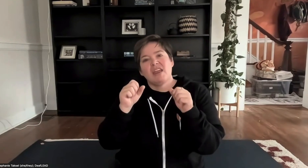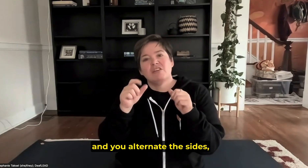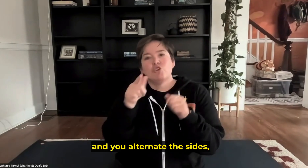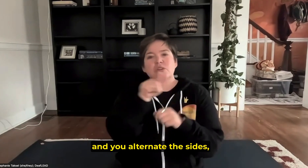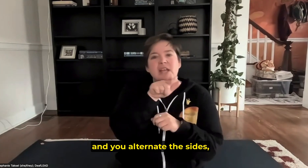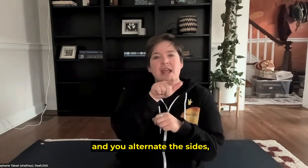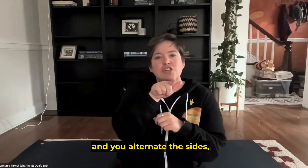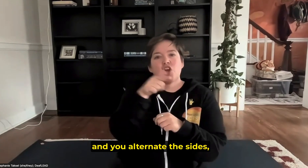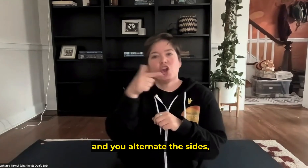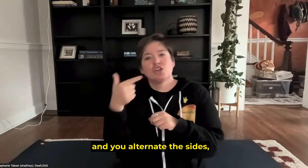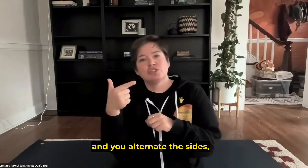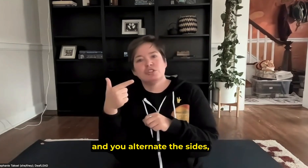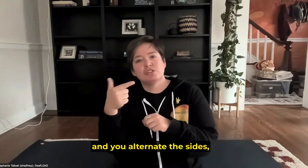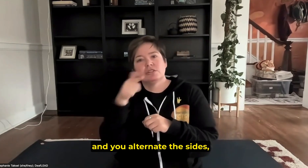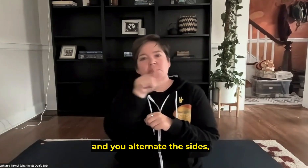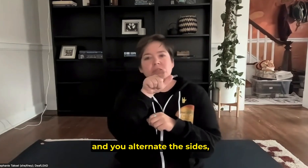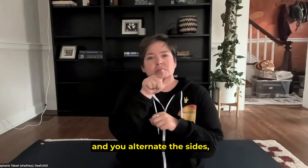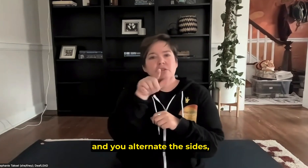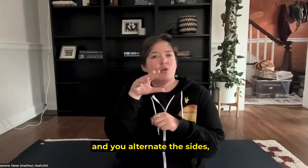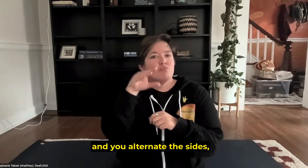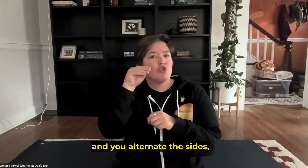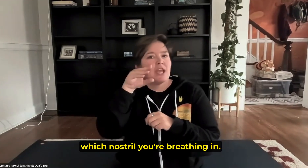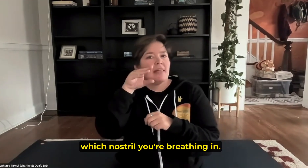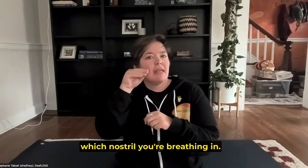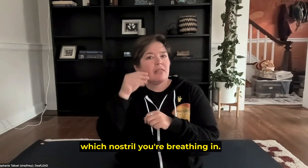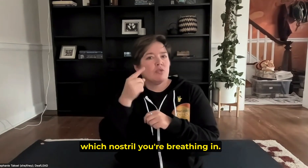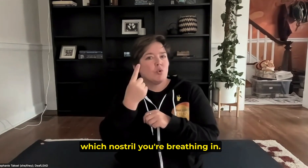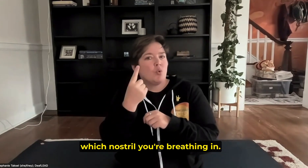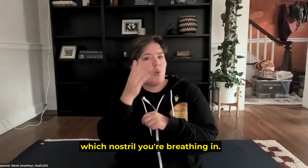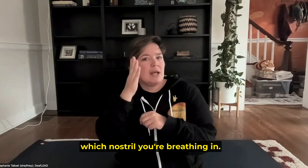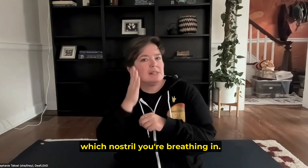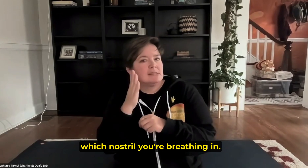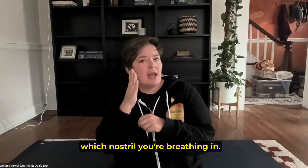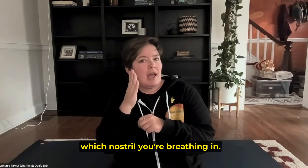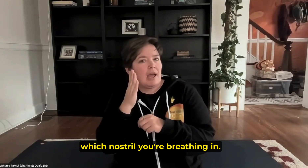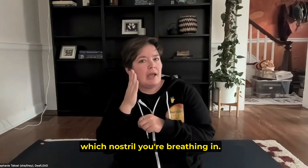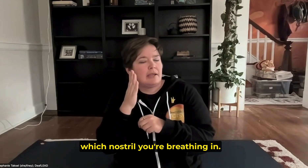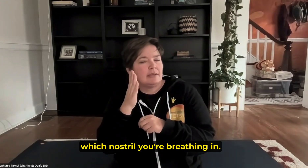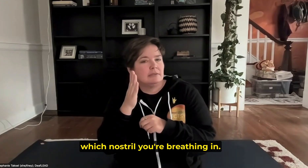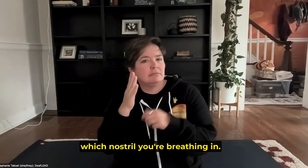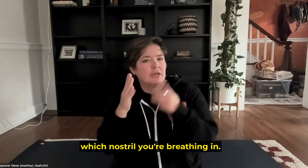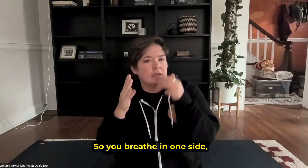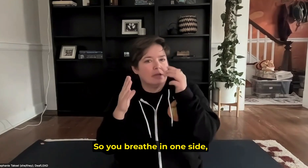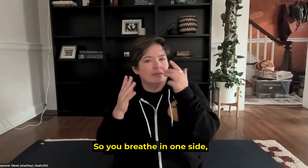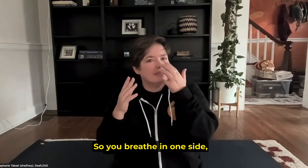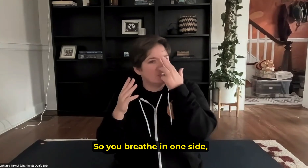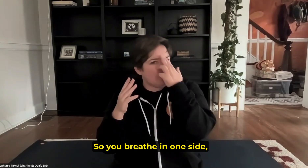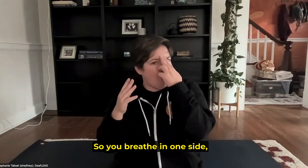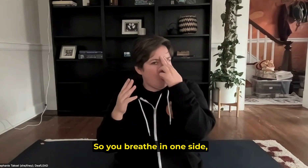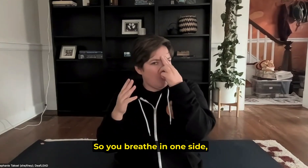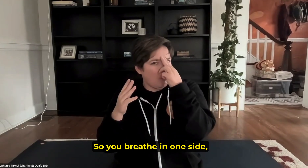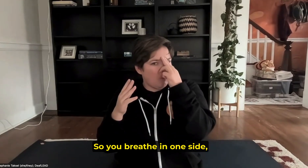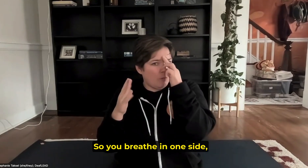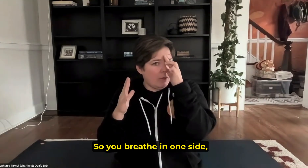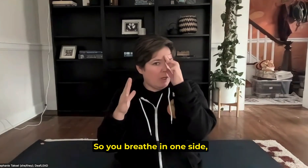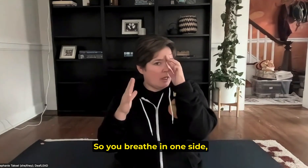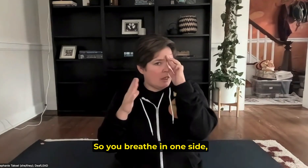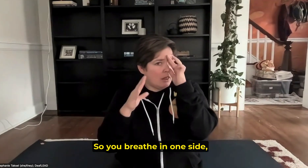And you alternate the sides, which nostril you're breathing in. So you breathe in one